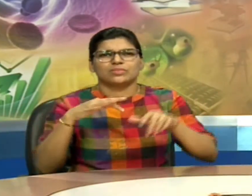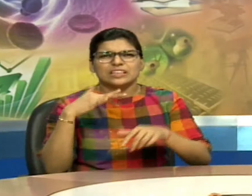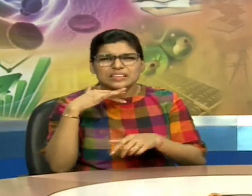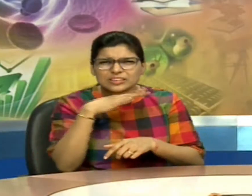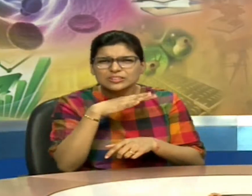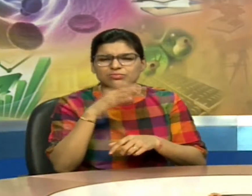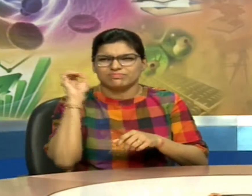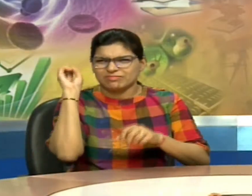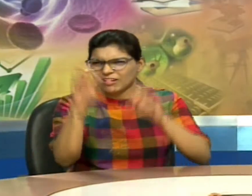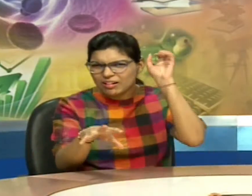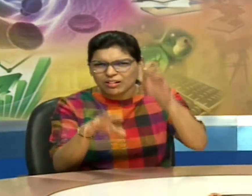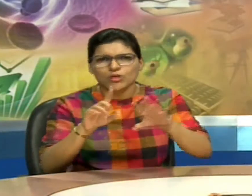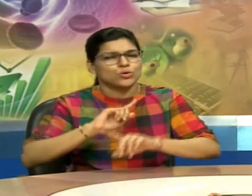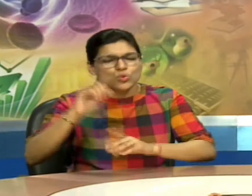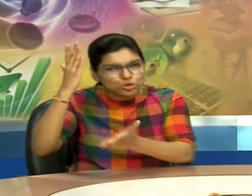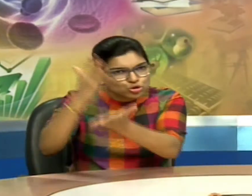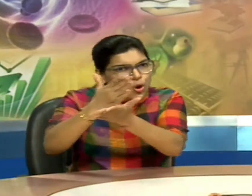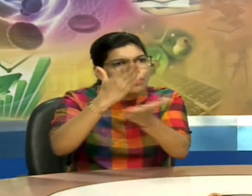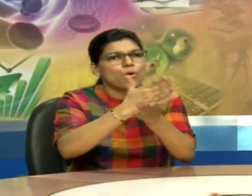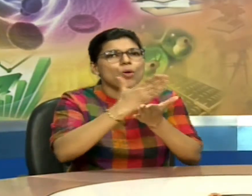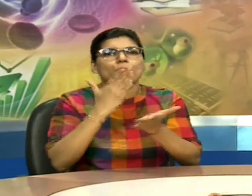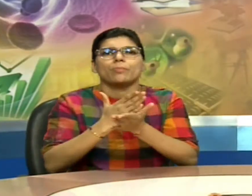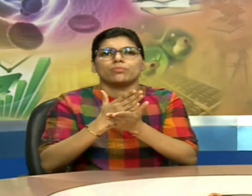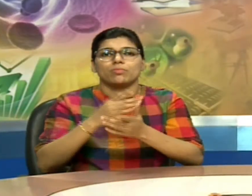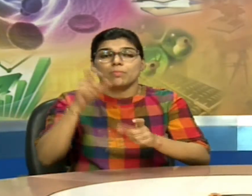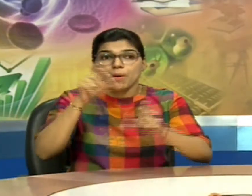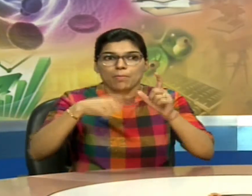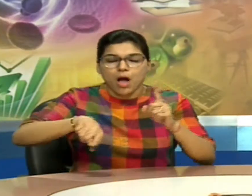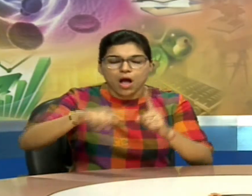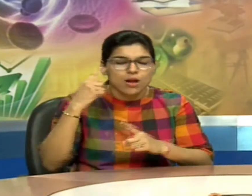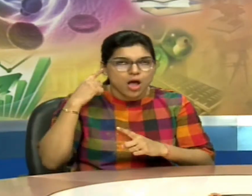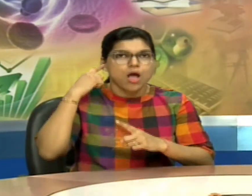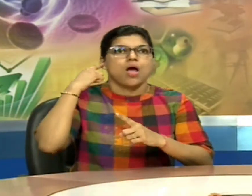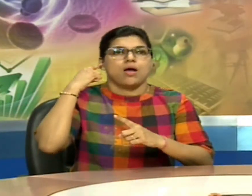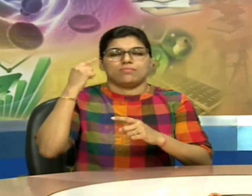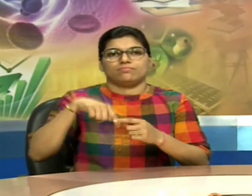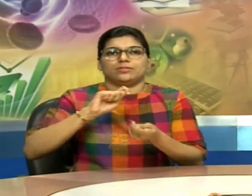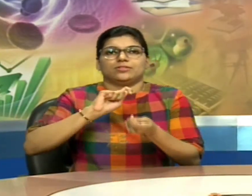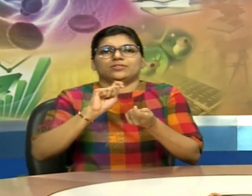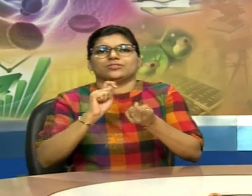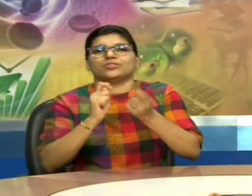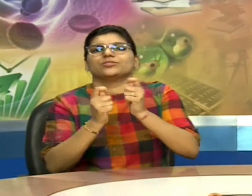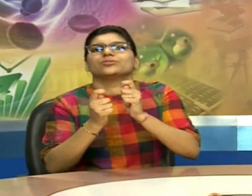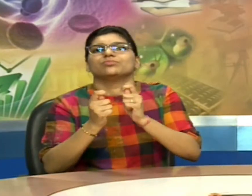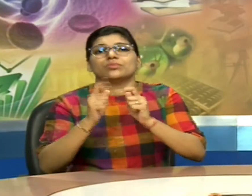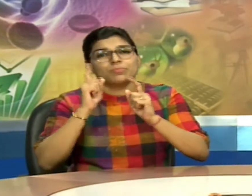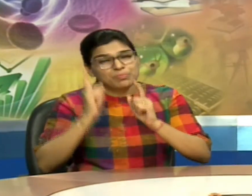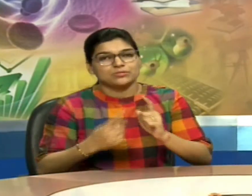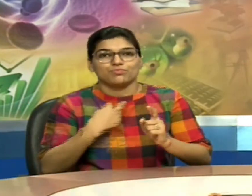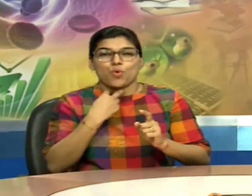number 19 says that we should raise our voice, not the